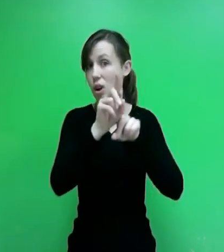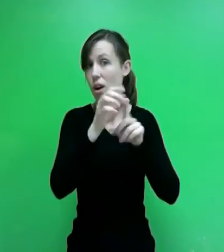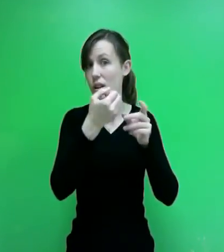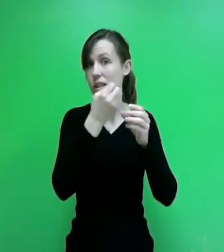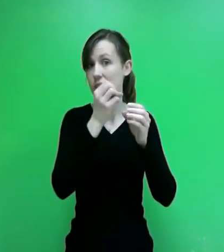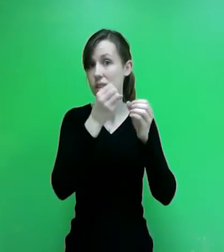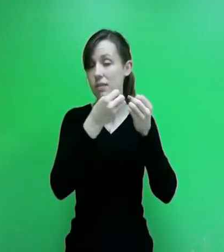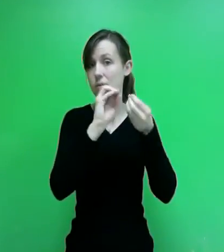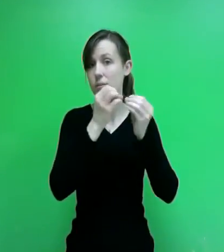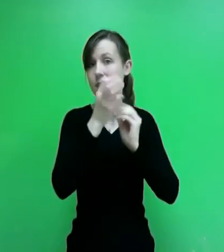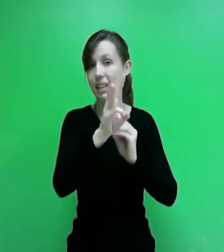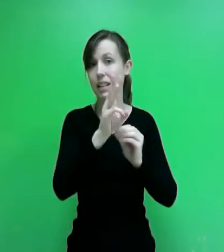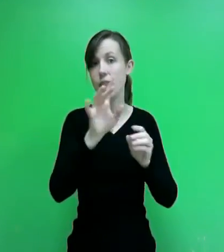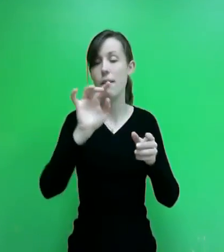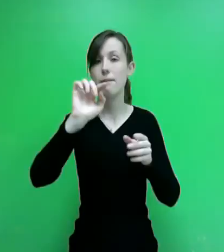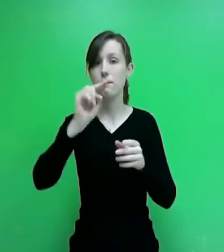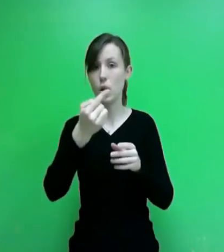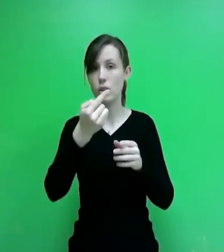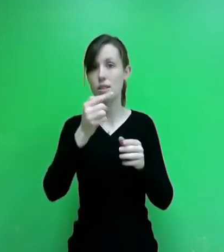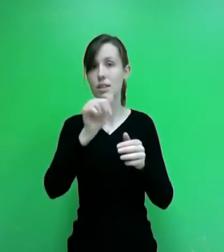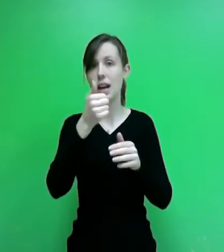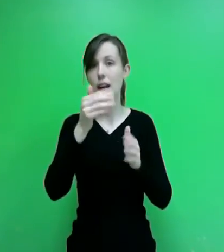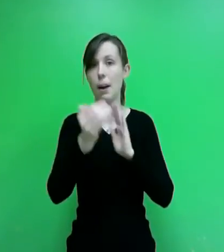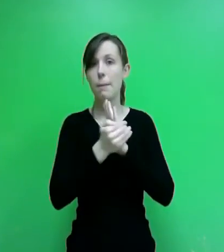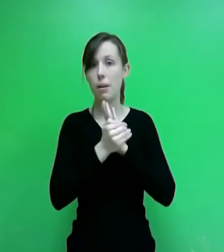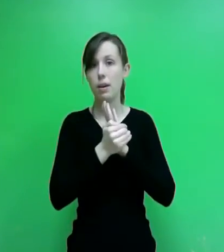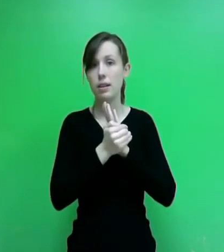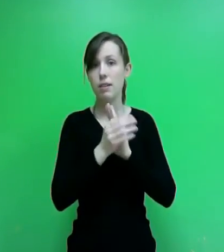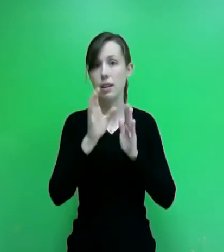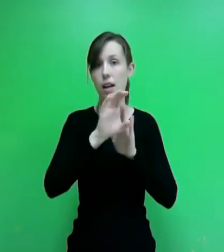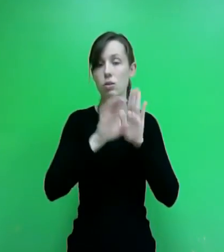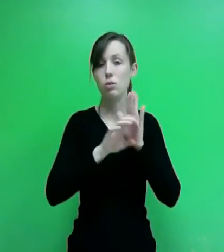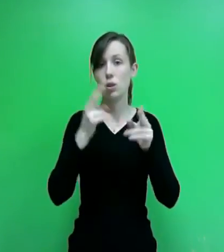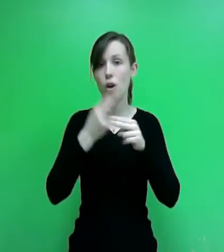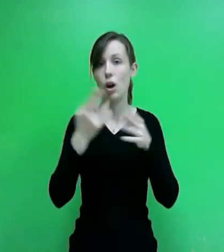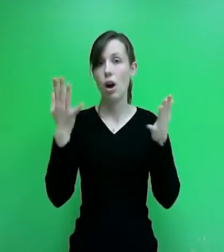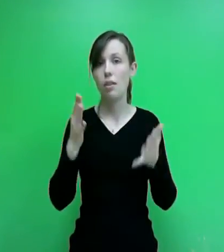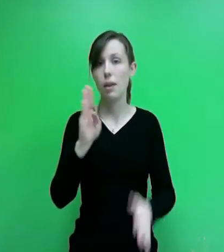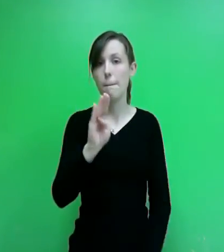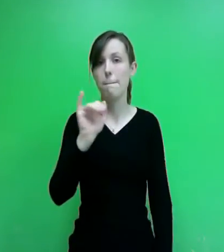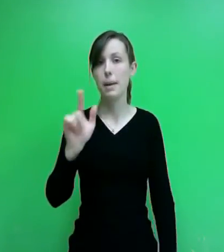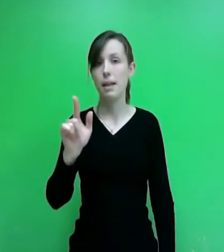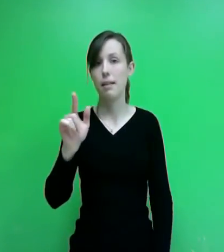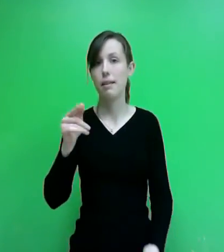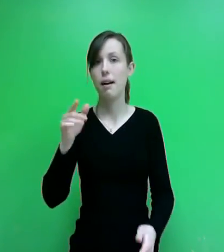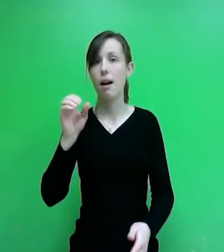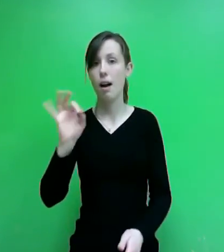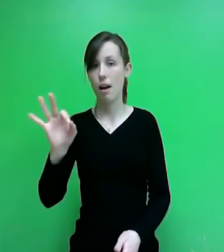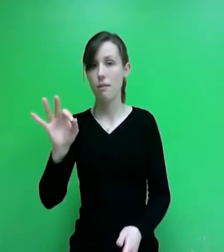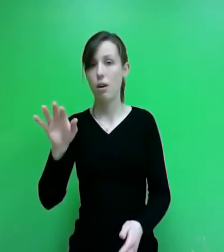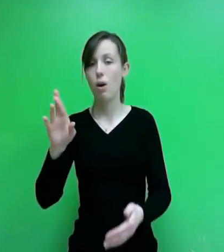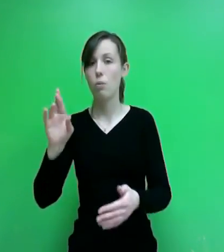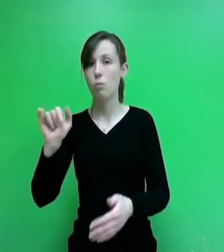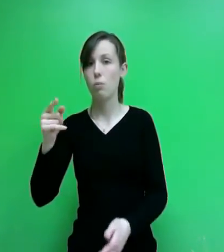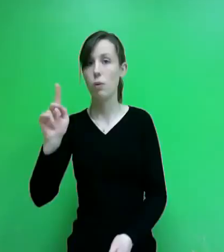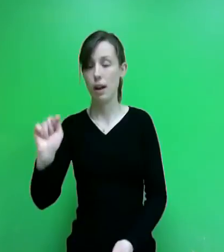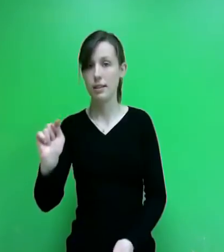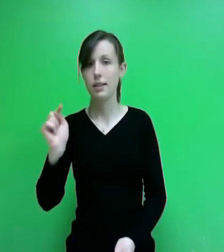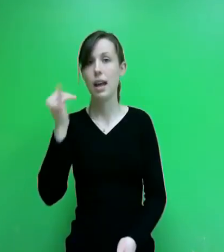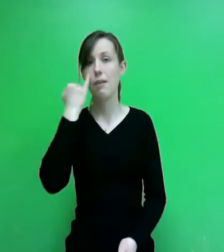amendments of the United States Constitution are called the Bill of Rights. If you have any questions about this amendments page, be sure